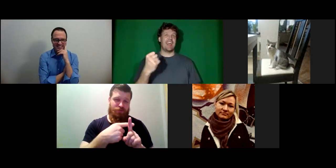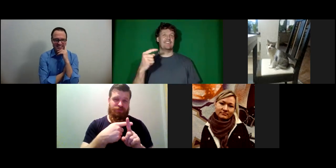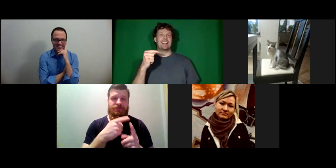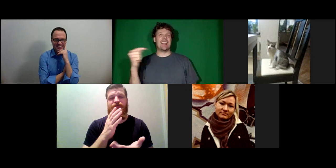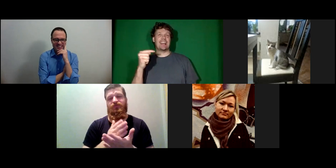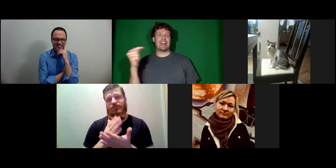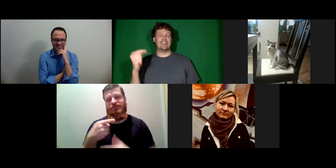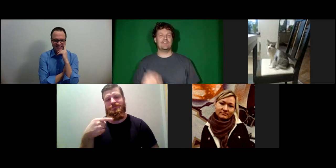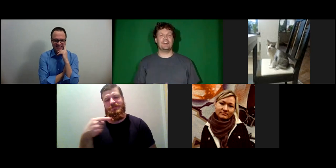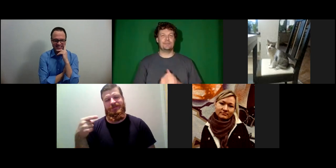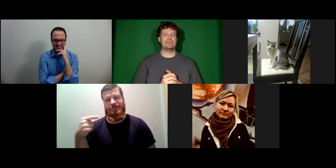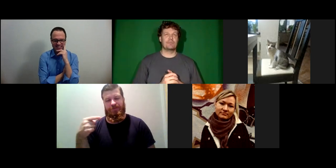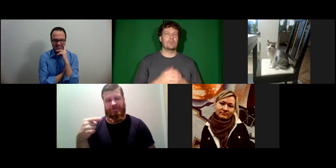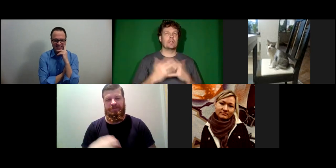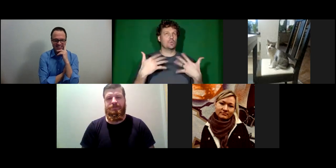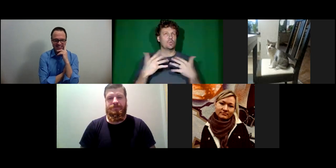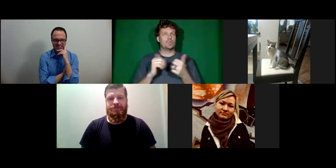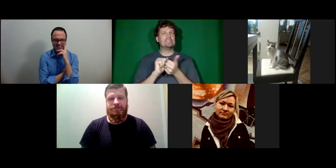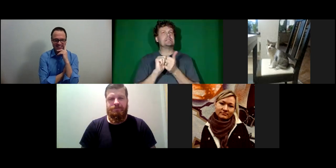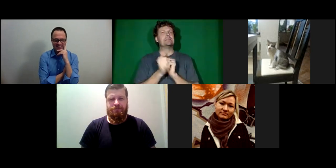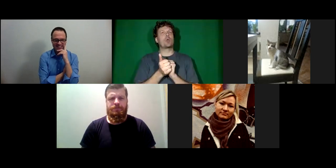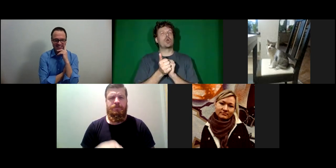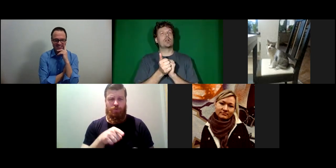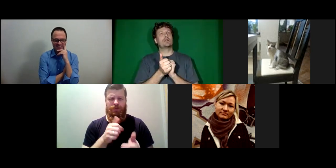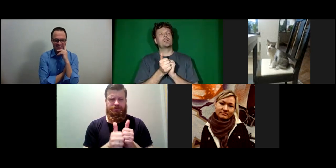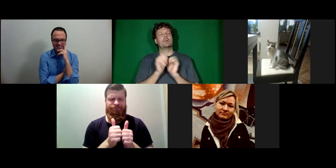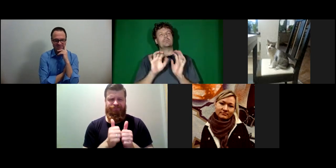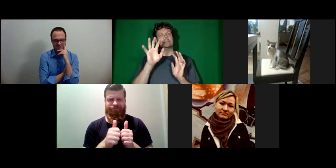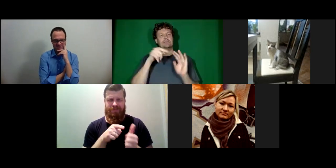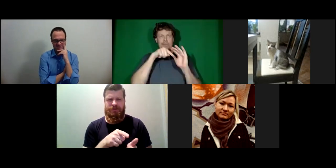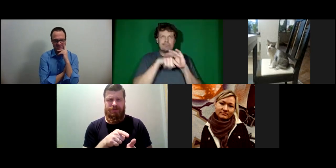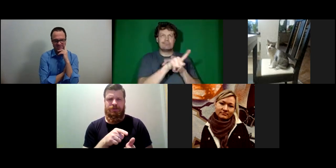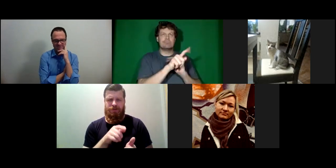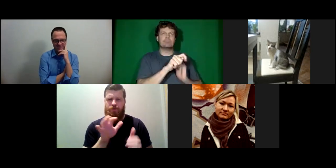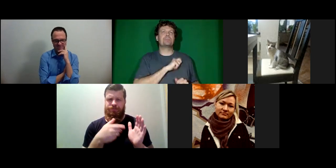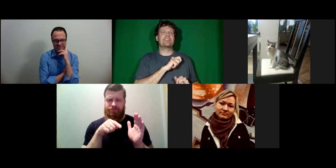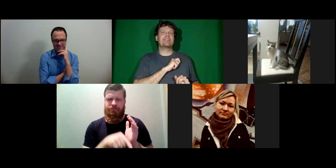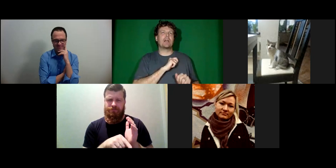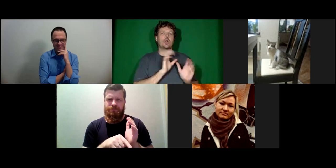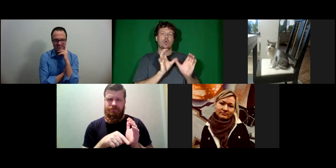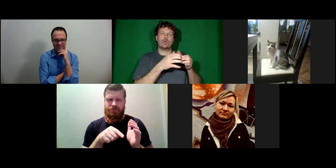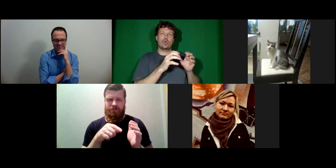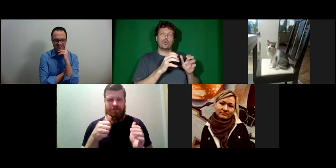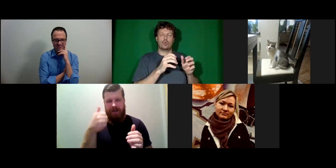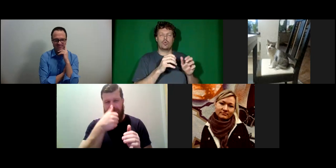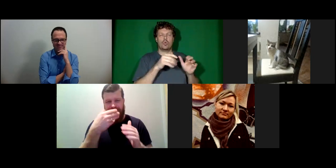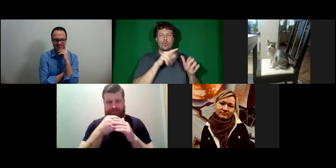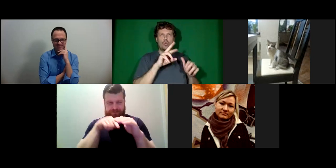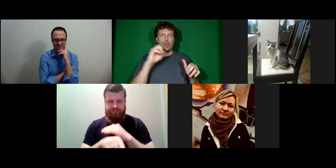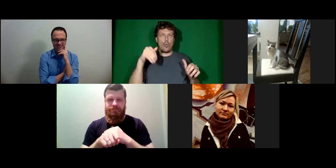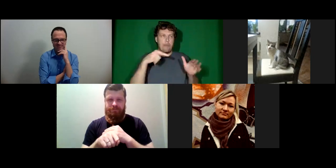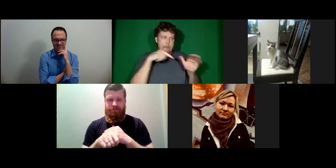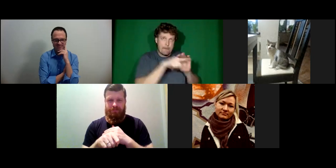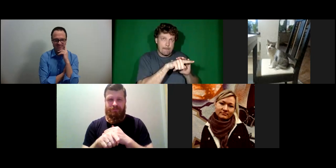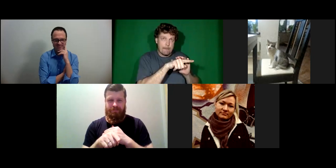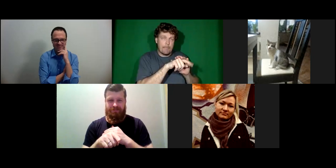Yeah, there's advantages and disadvantages to being a deaf player. Indeed, during the breaks, you